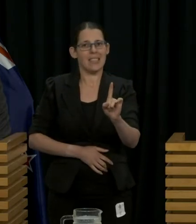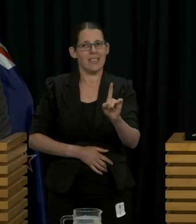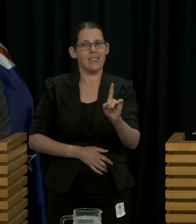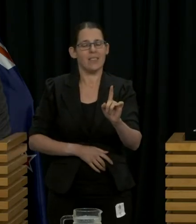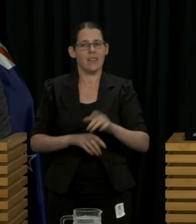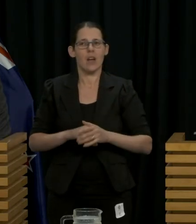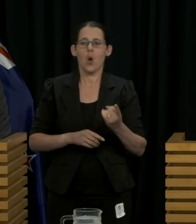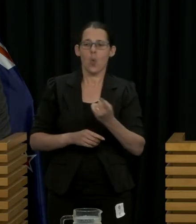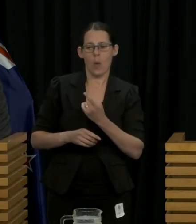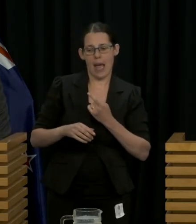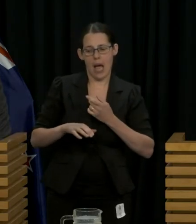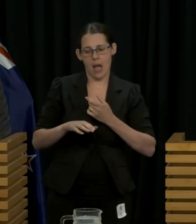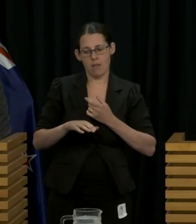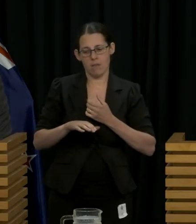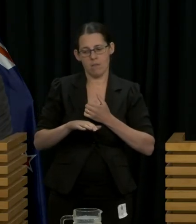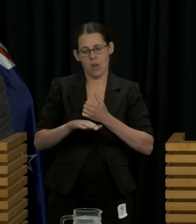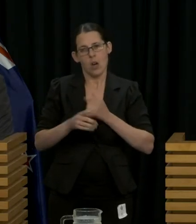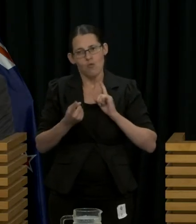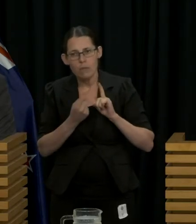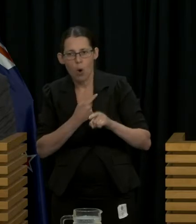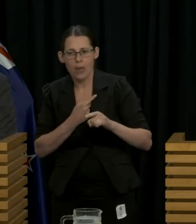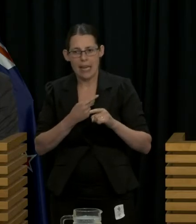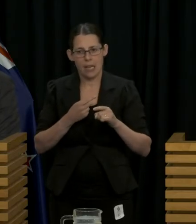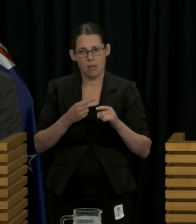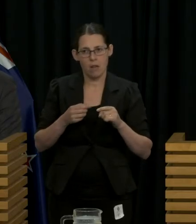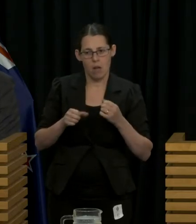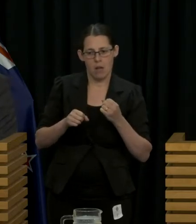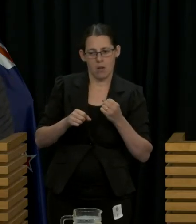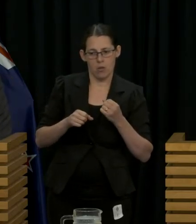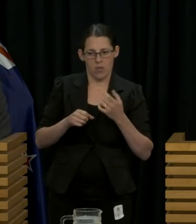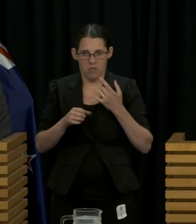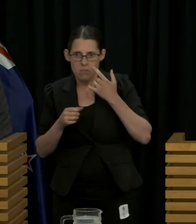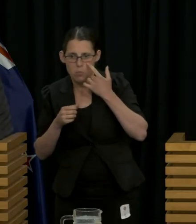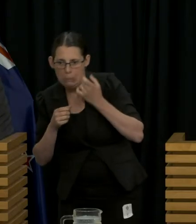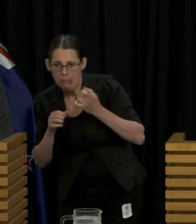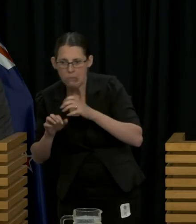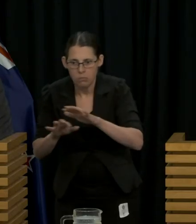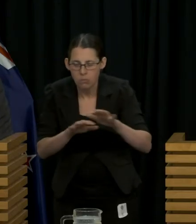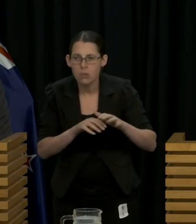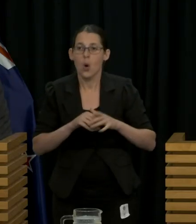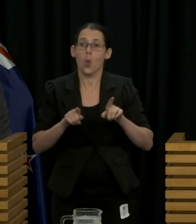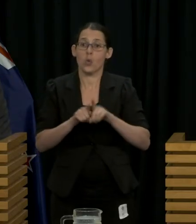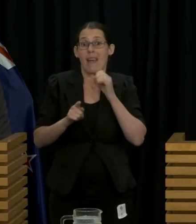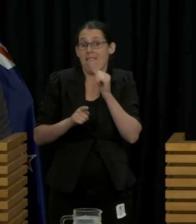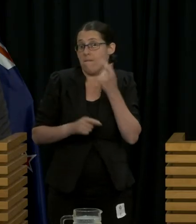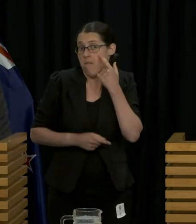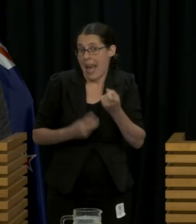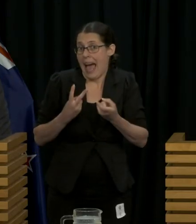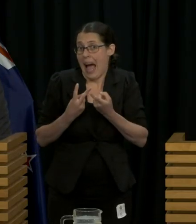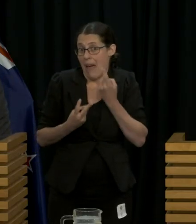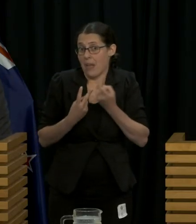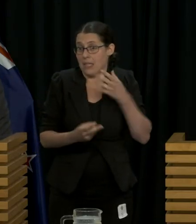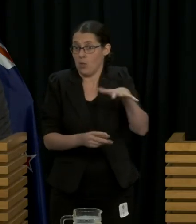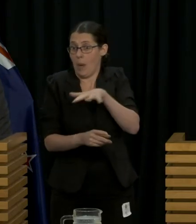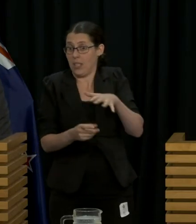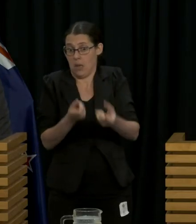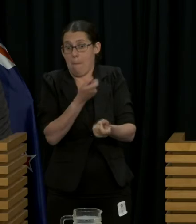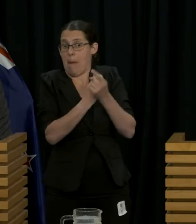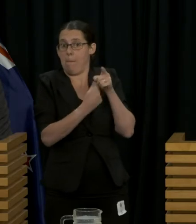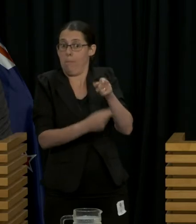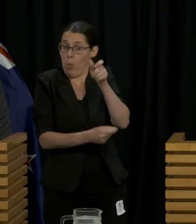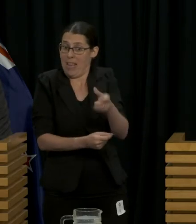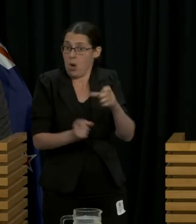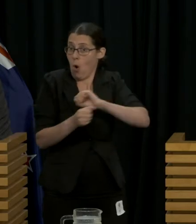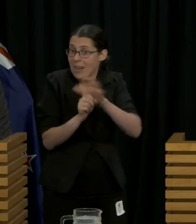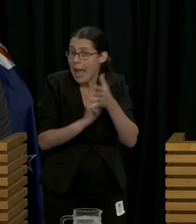to ensure that that is the case, and if we do find other cases, to act quickly to get around those.